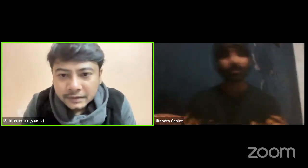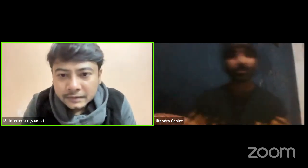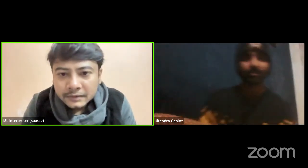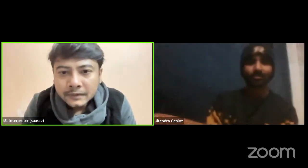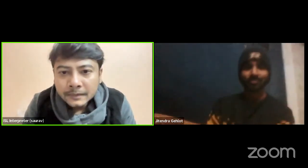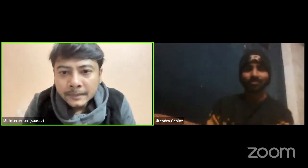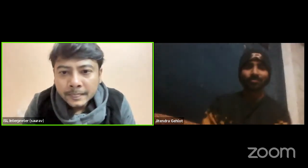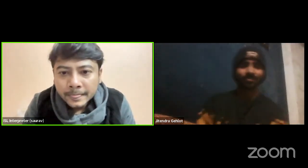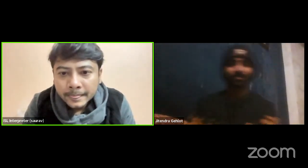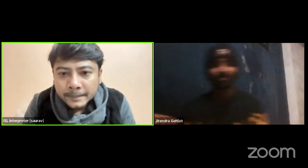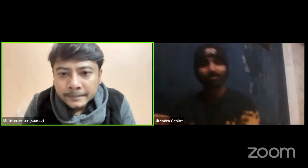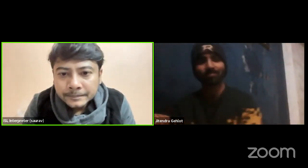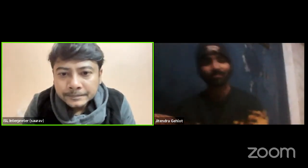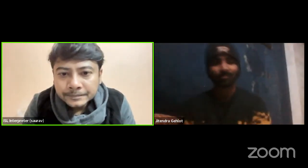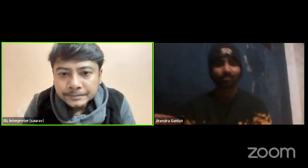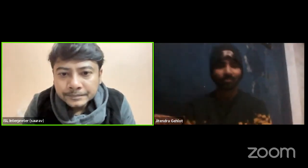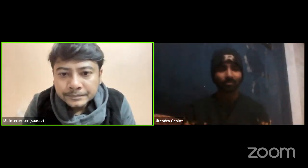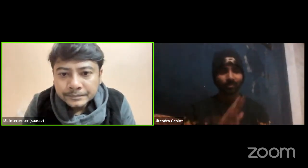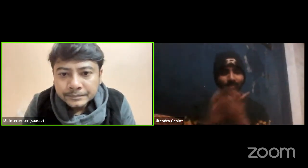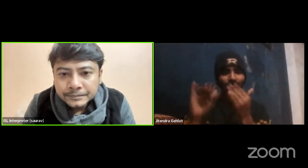Hare Krishna.